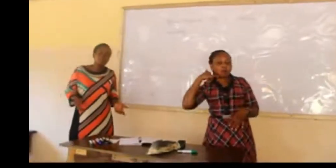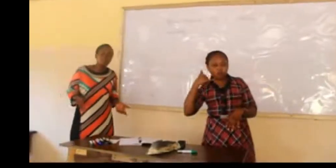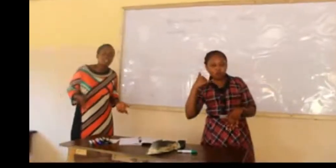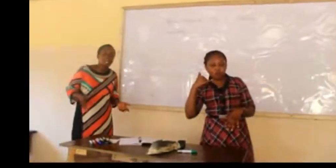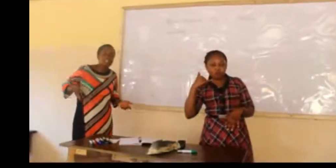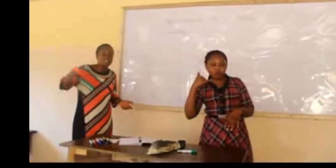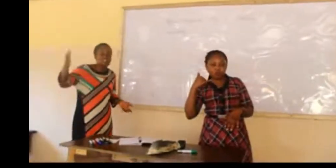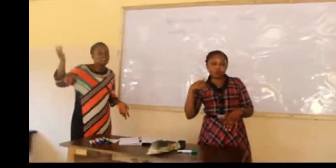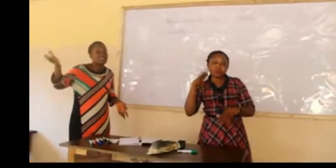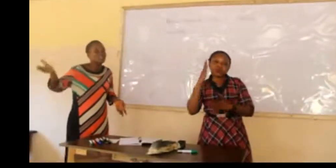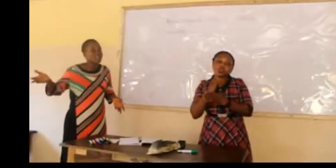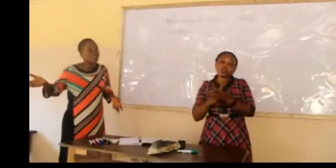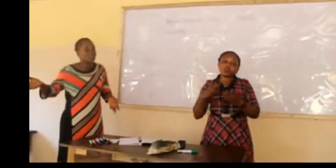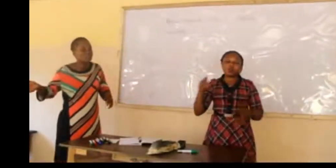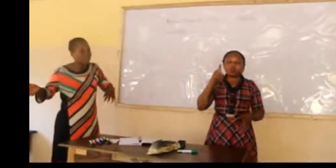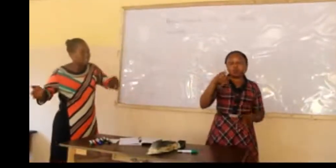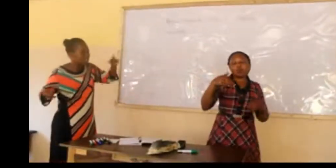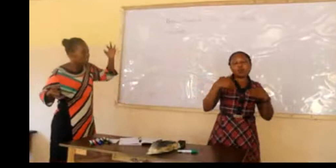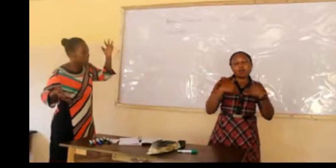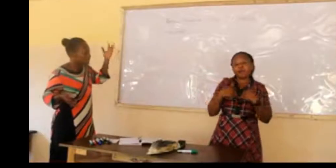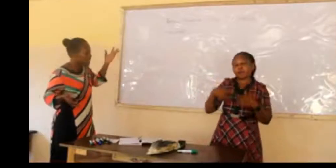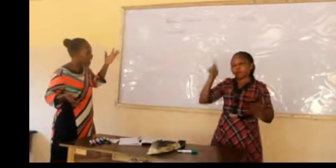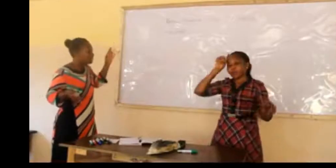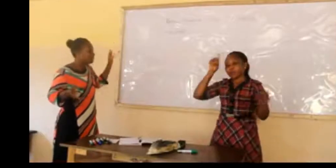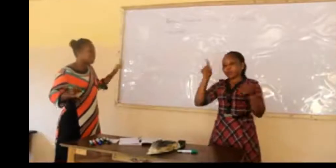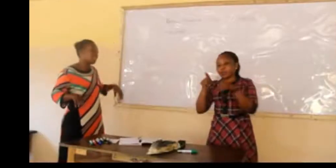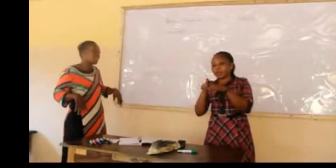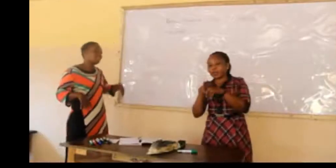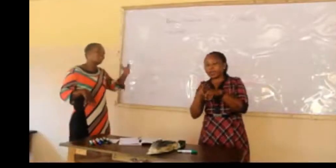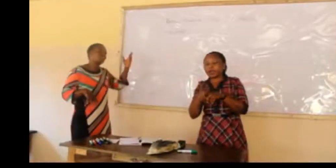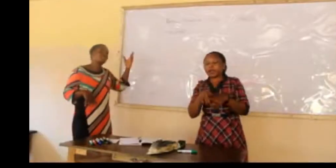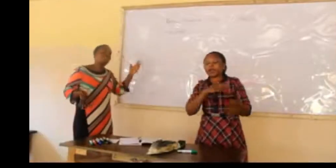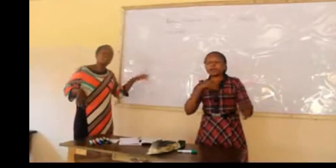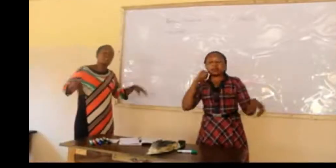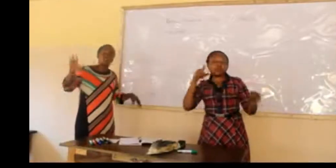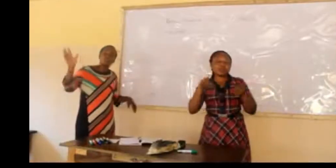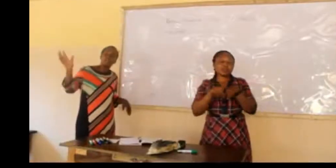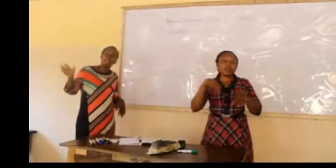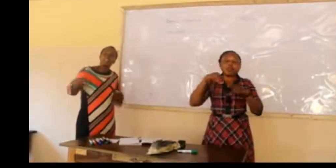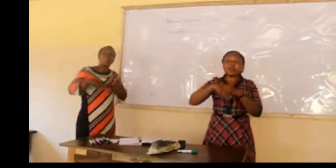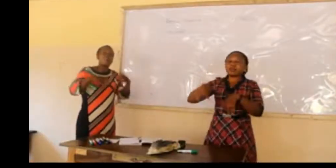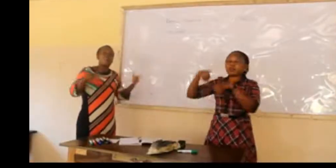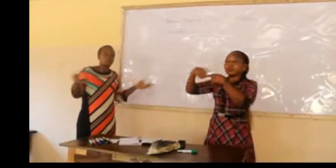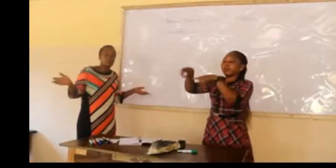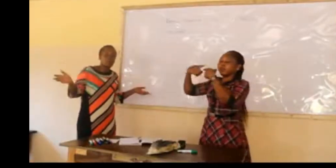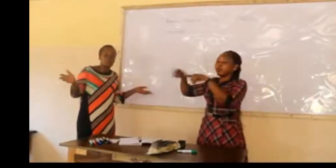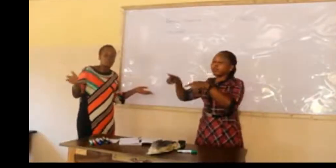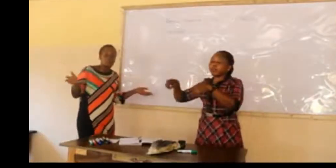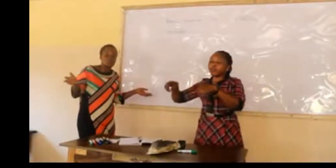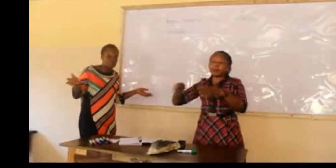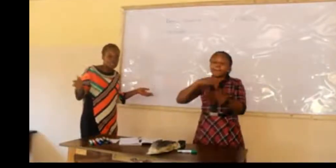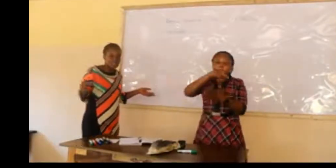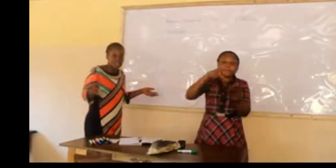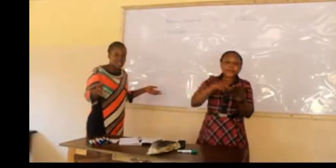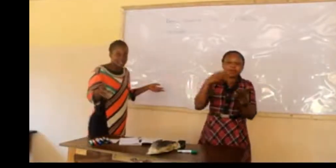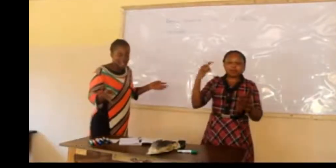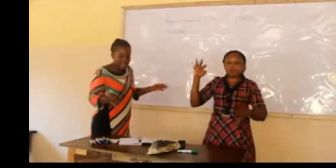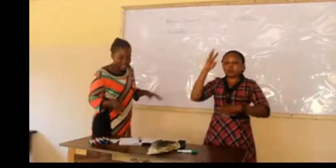of you have brothers in China, brothers in Japan, brothers in US, in Holland, all the parts of the